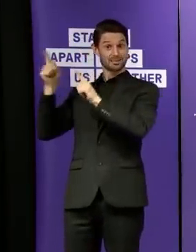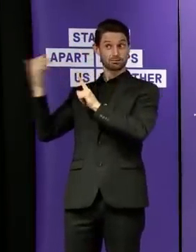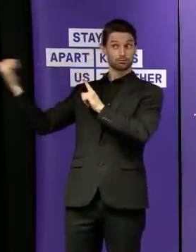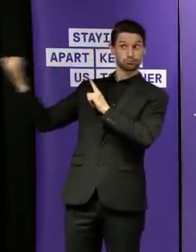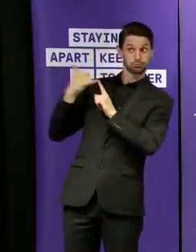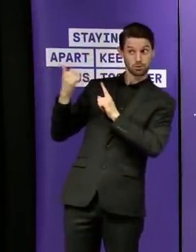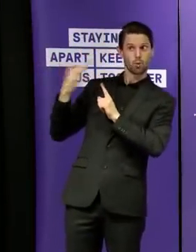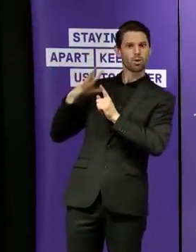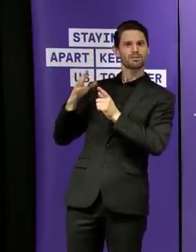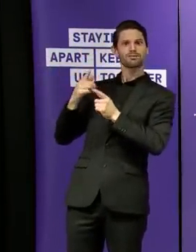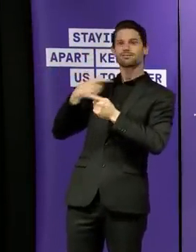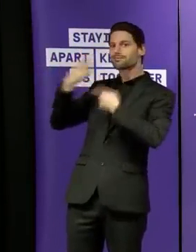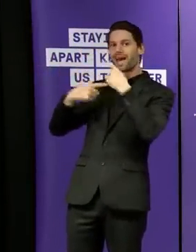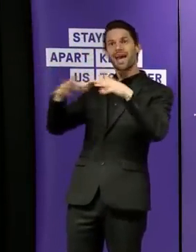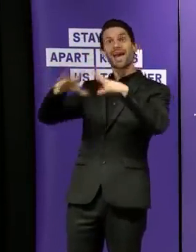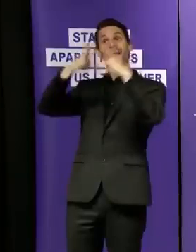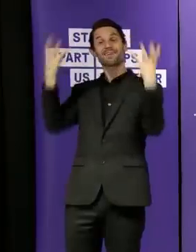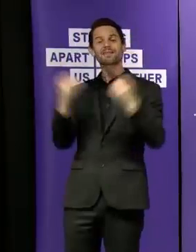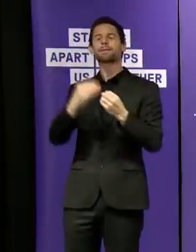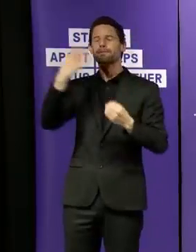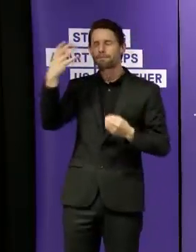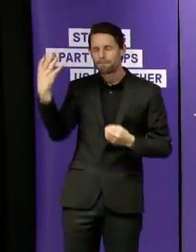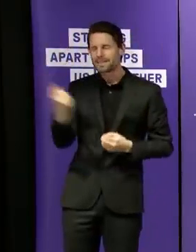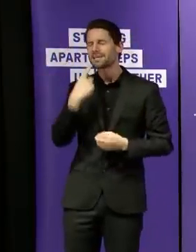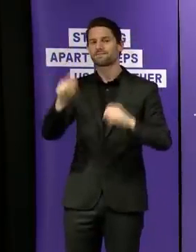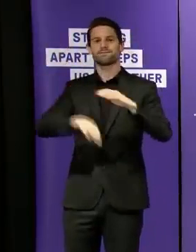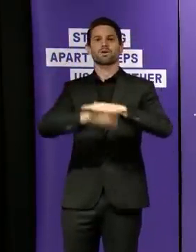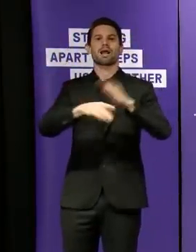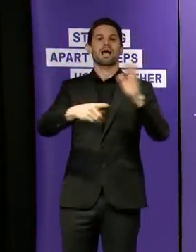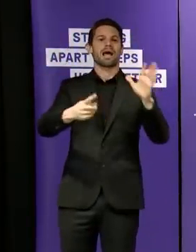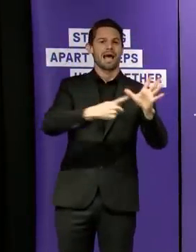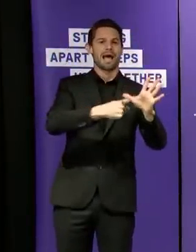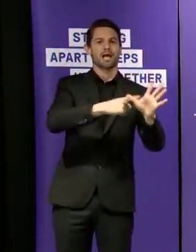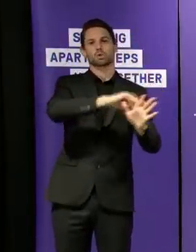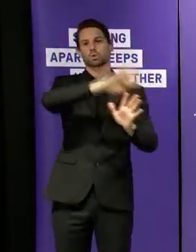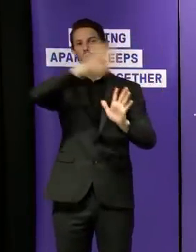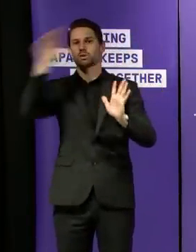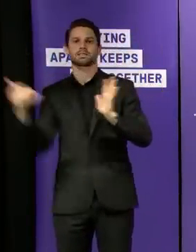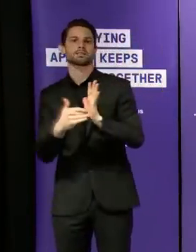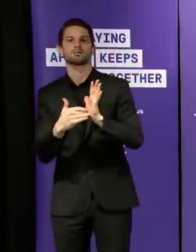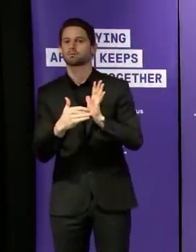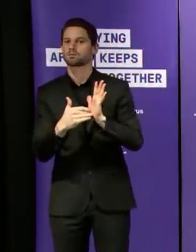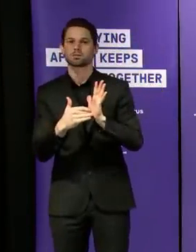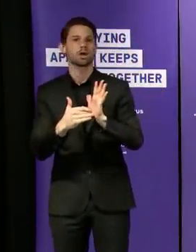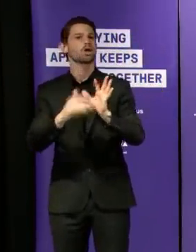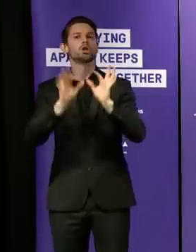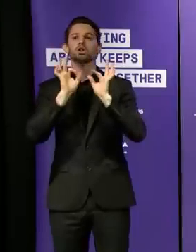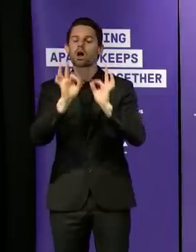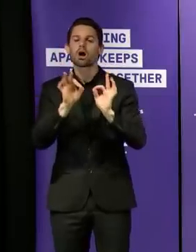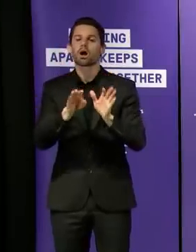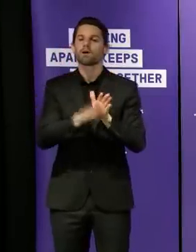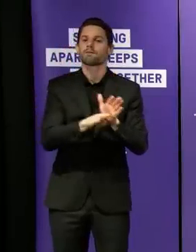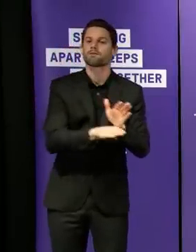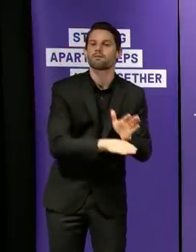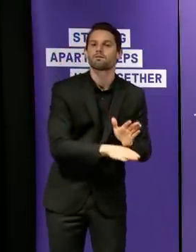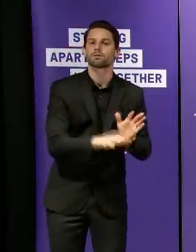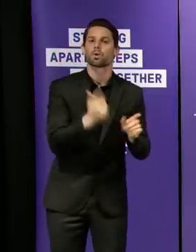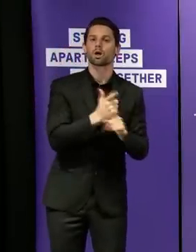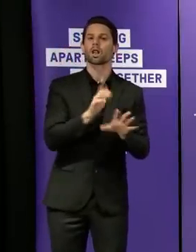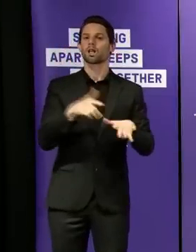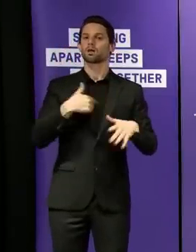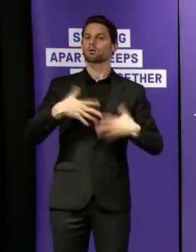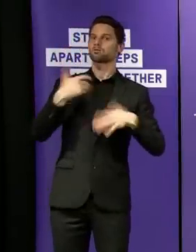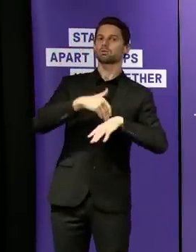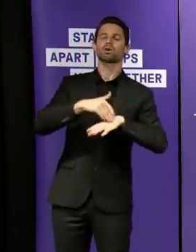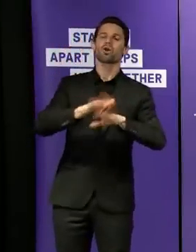complete picture. I'm just saying to people across the board, you don't